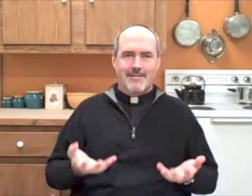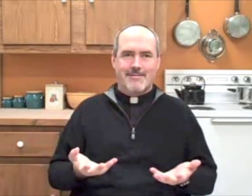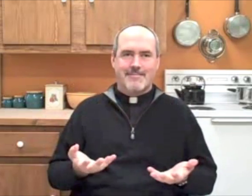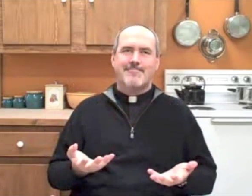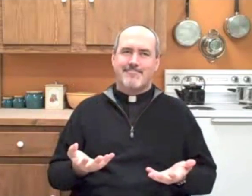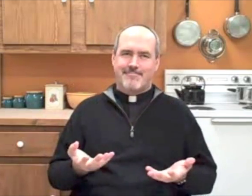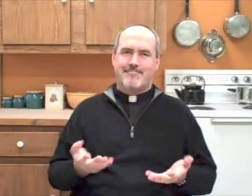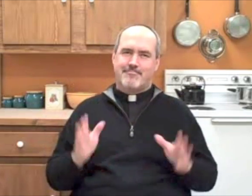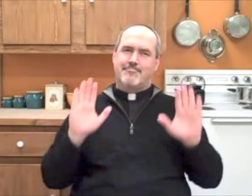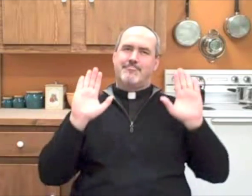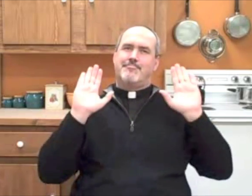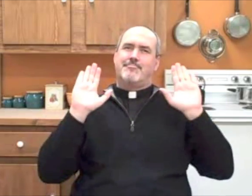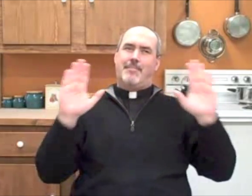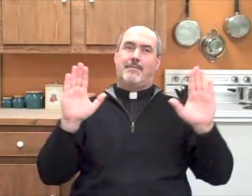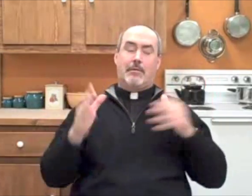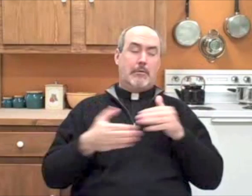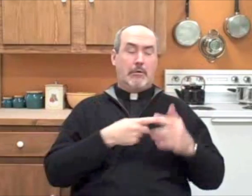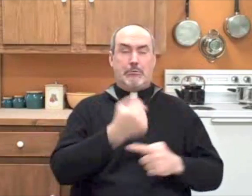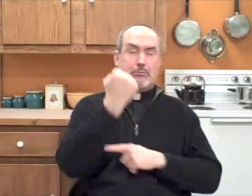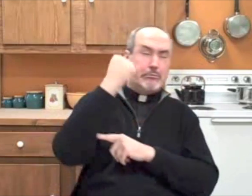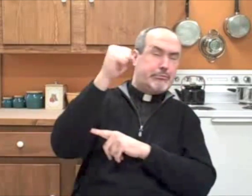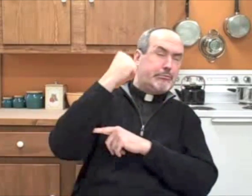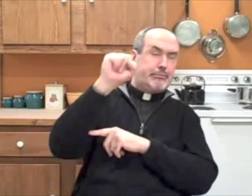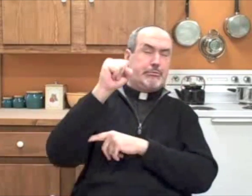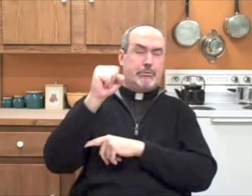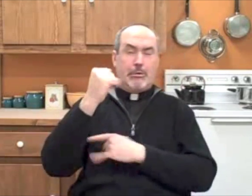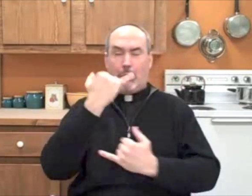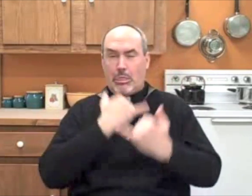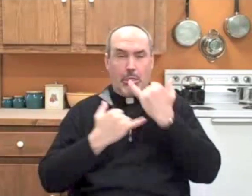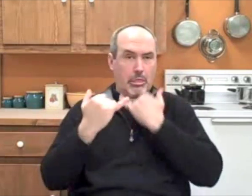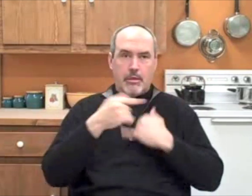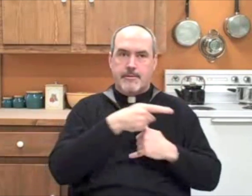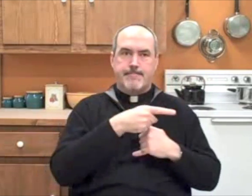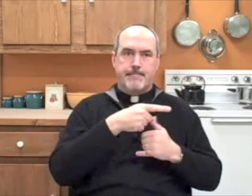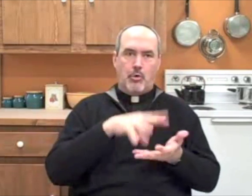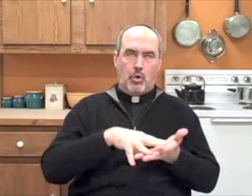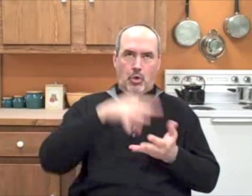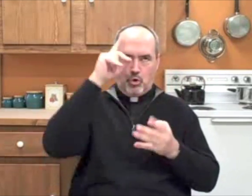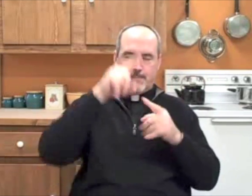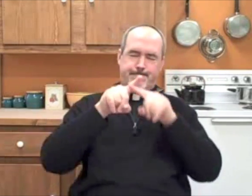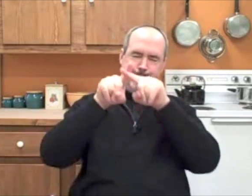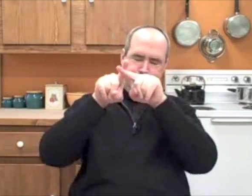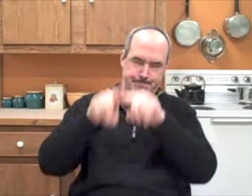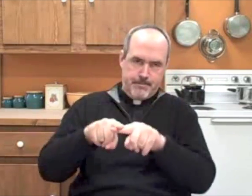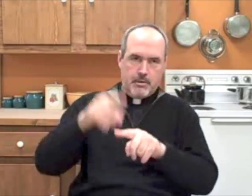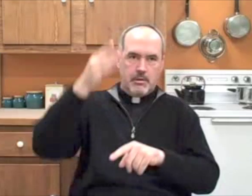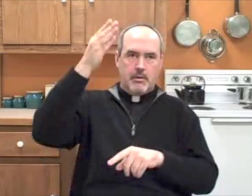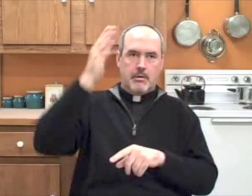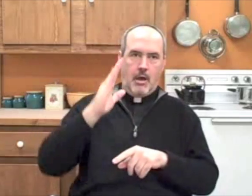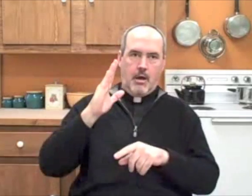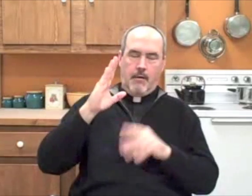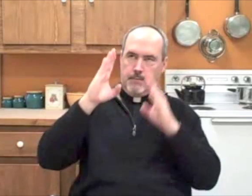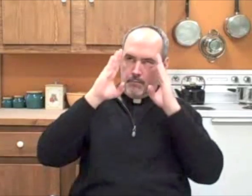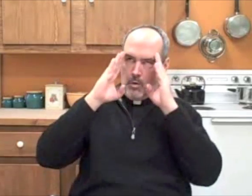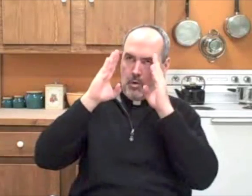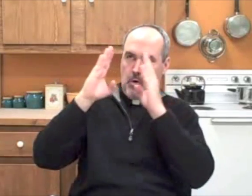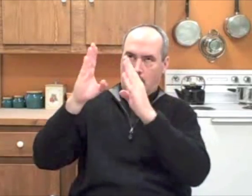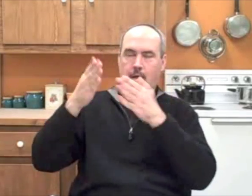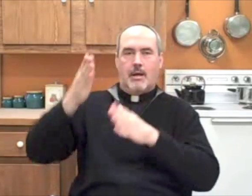Why is Leonie my favorite? Well, because she was so wonderful and rebellious and mischievous, but she